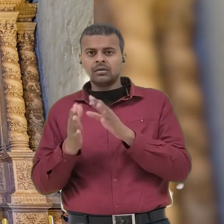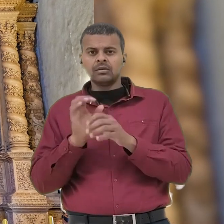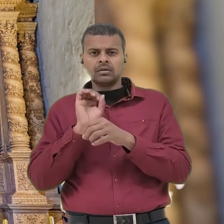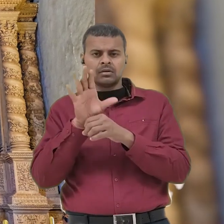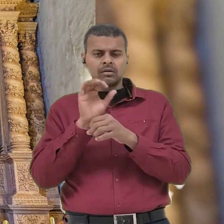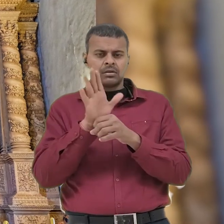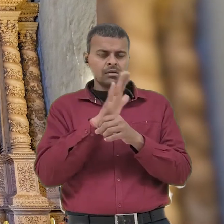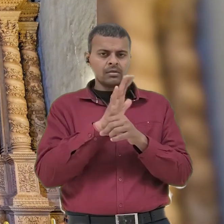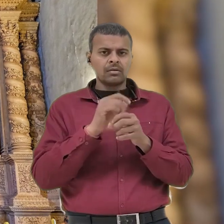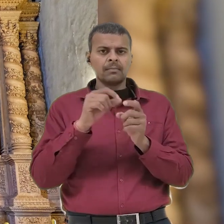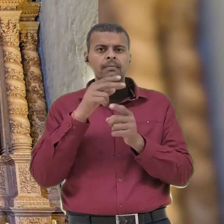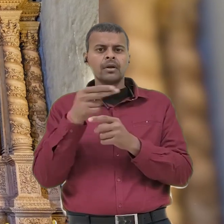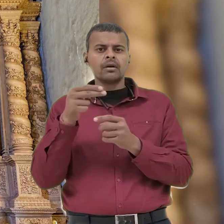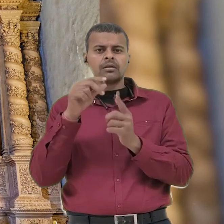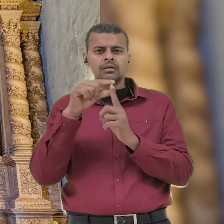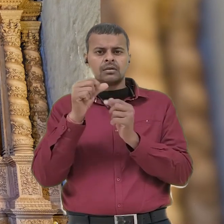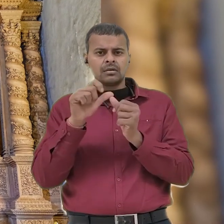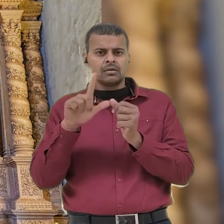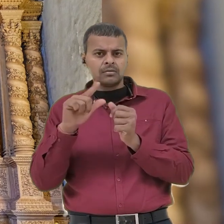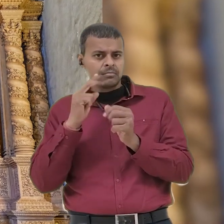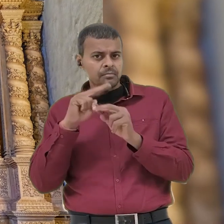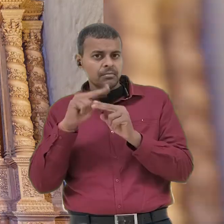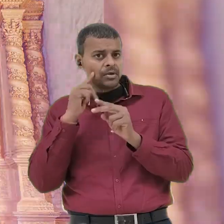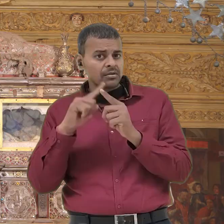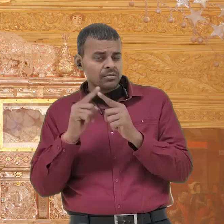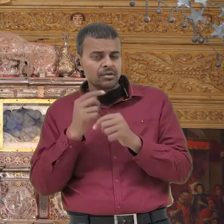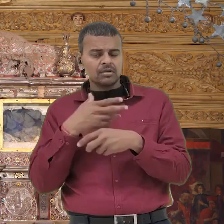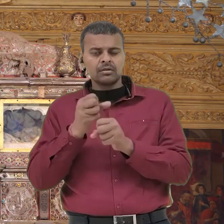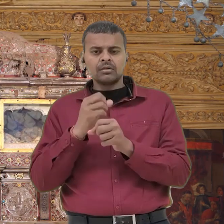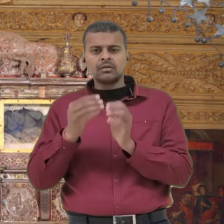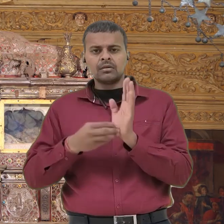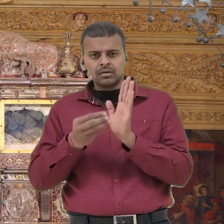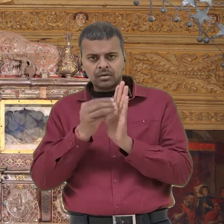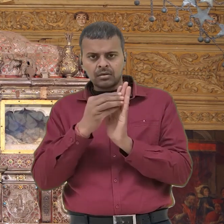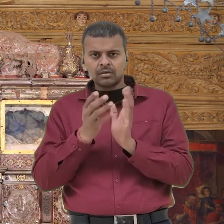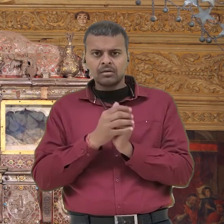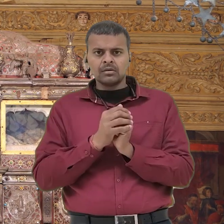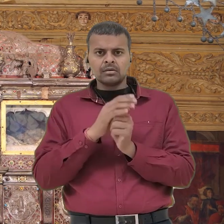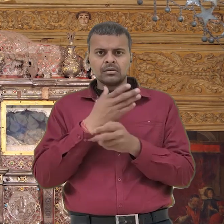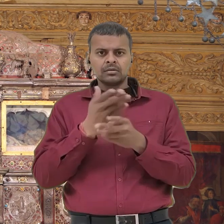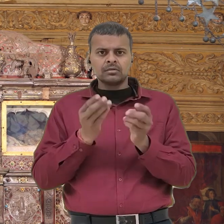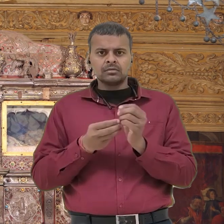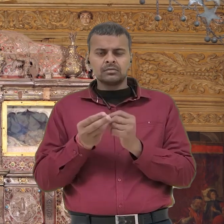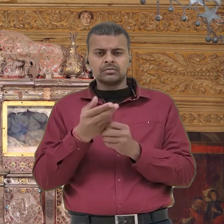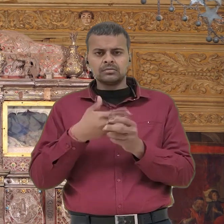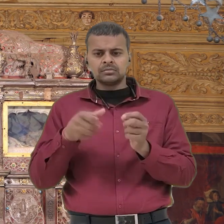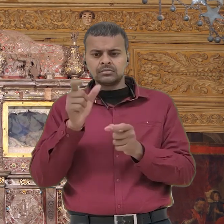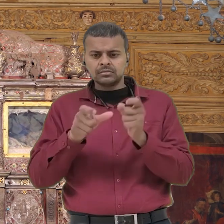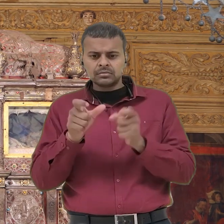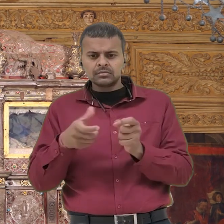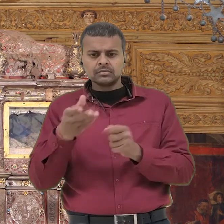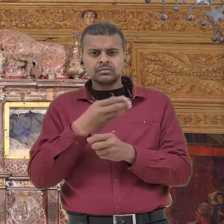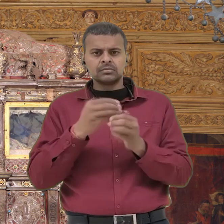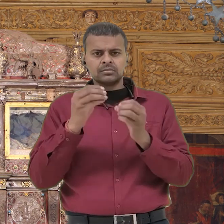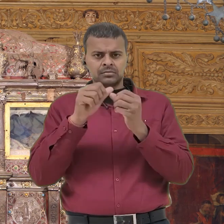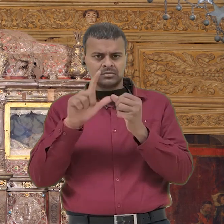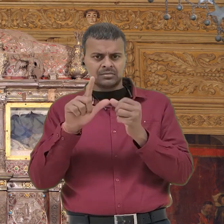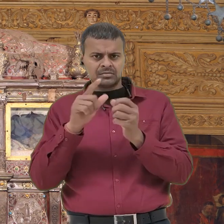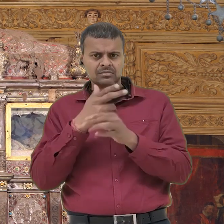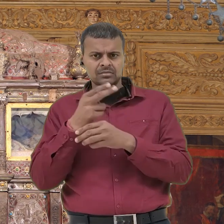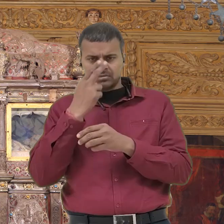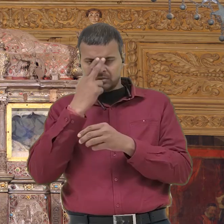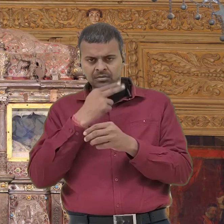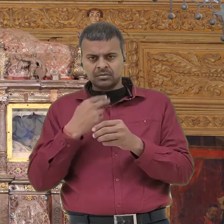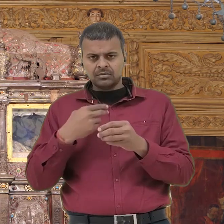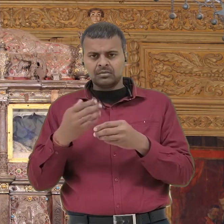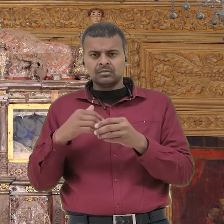in the year 1698 CE at the order of the Duke of Tuscany Cosmos III. The silver casket